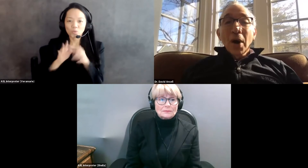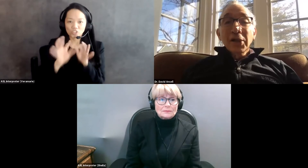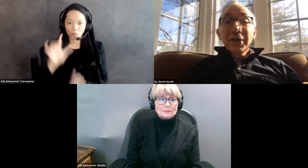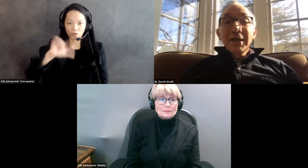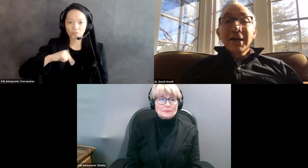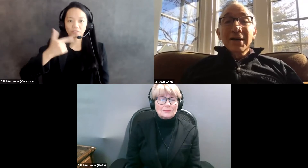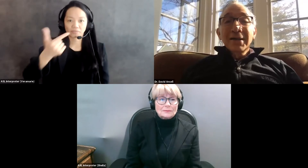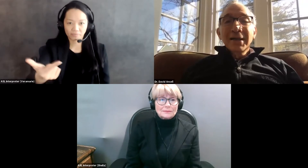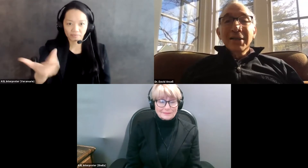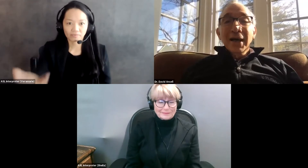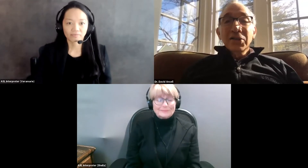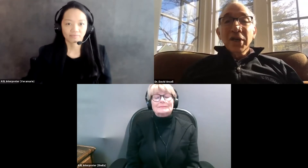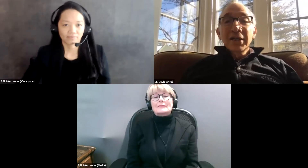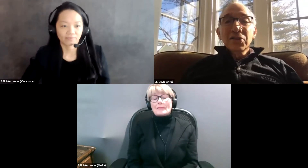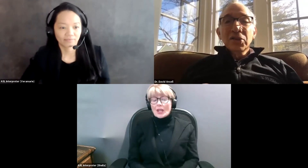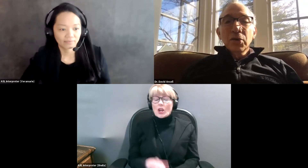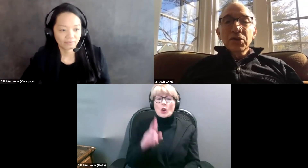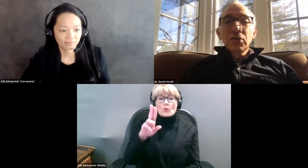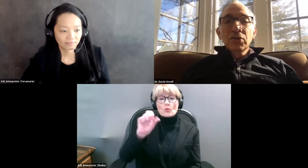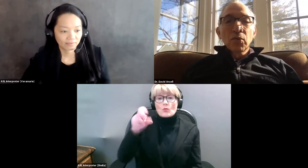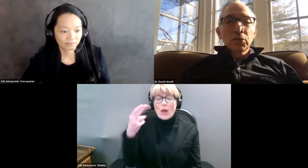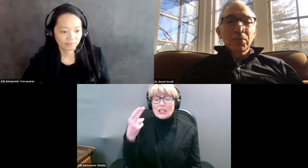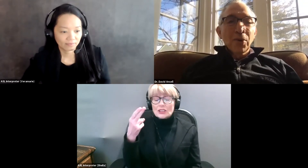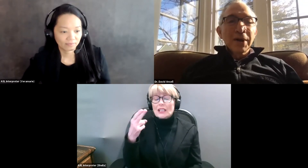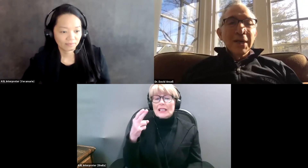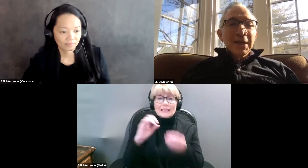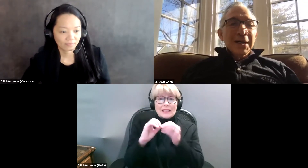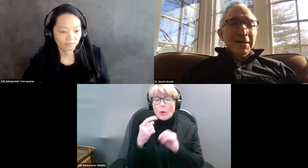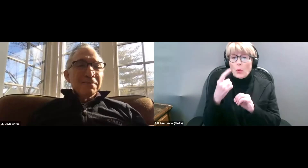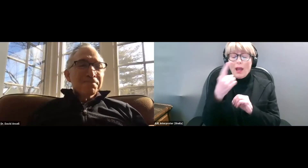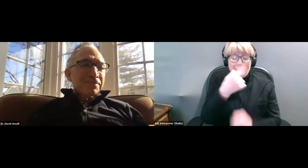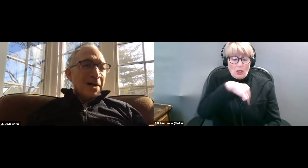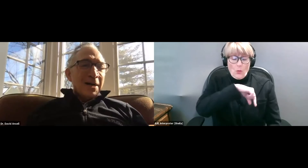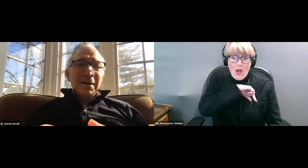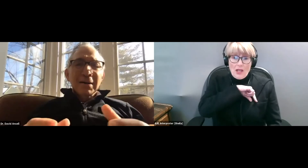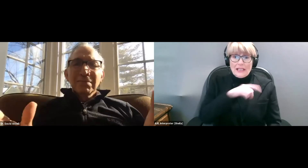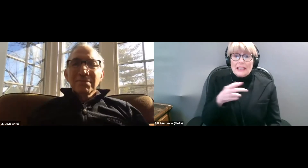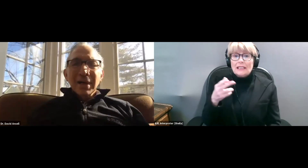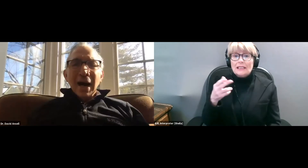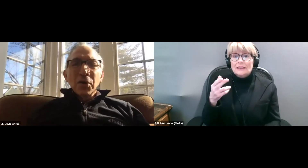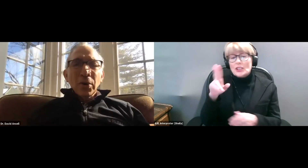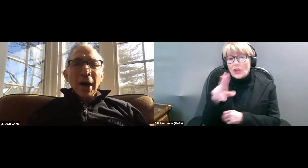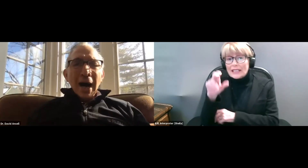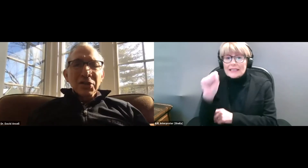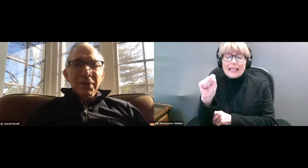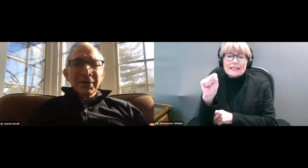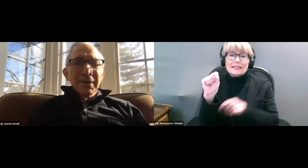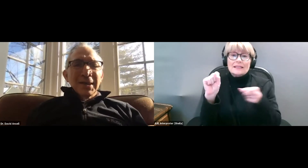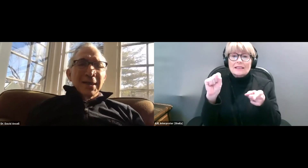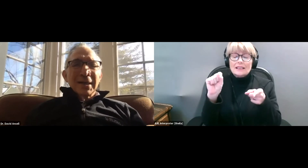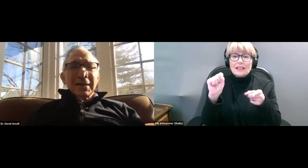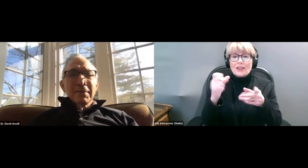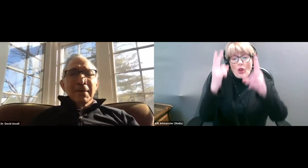in quality in the United States. It's the US News and World Report honor roll